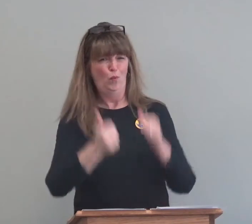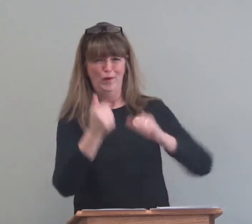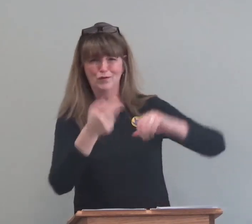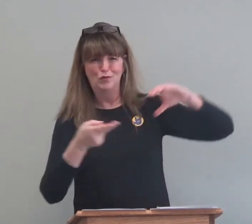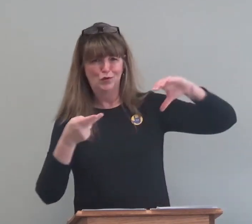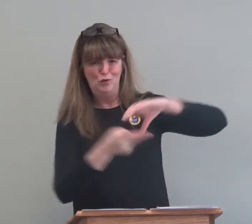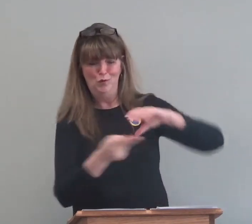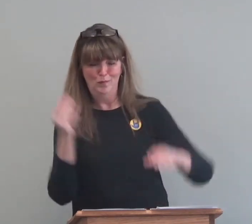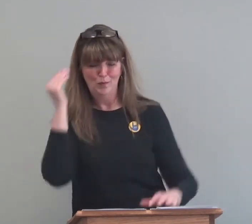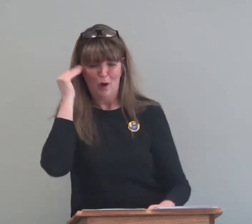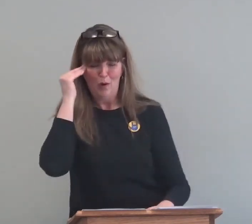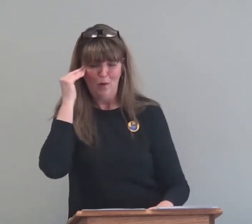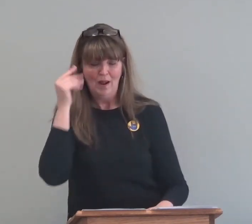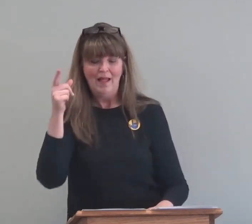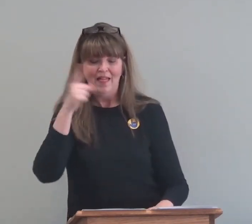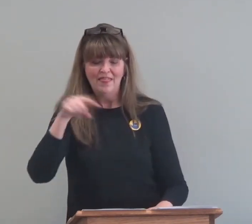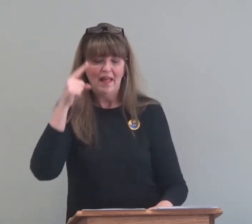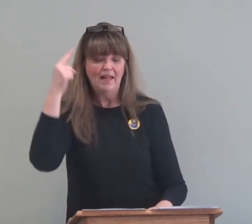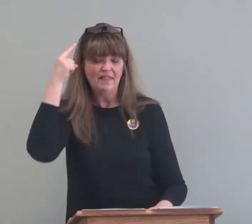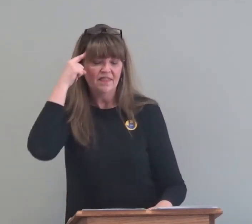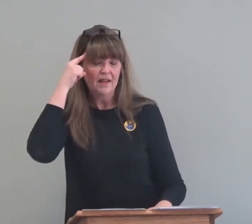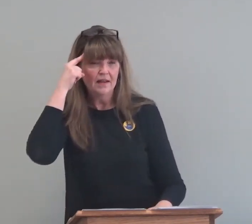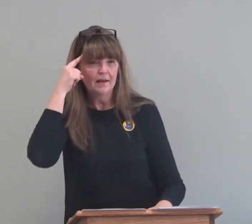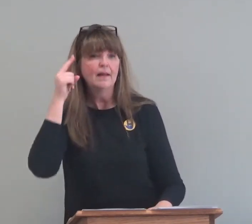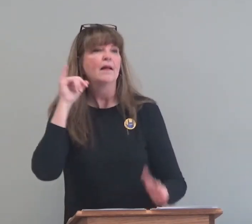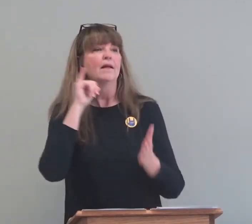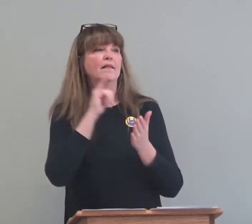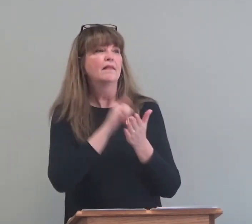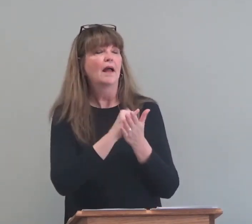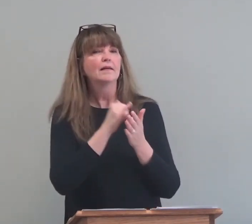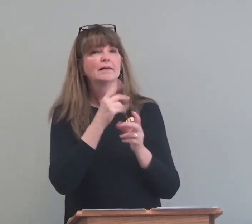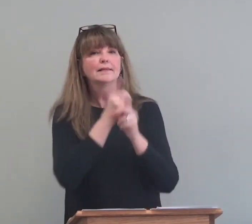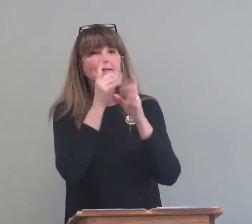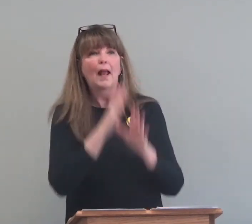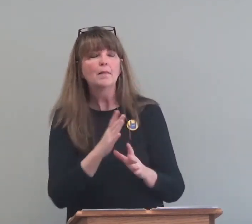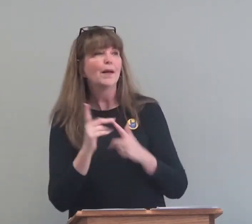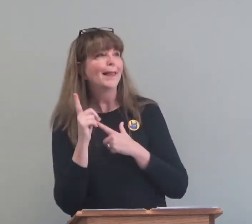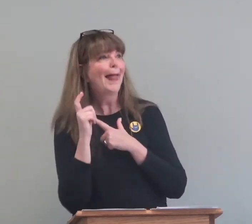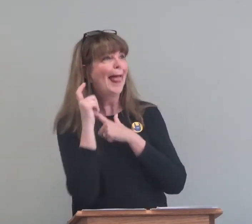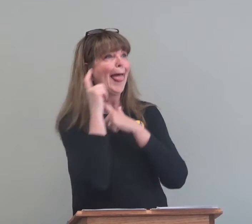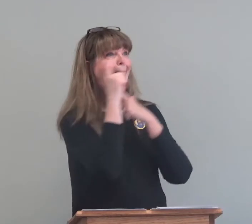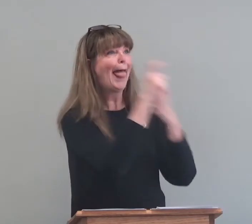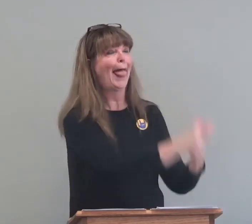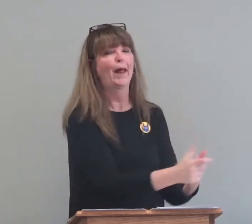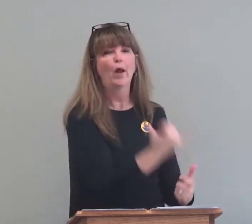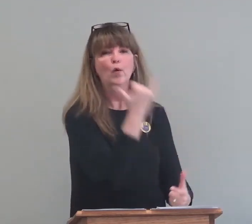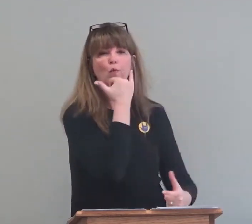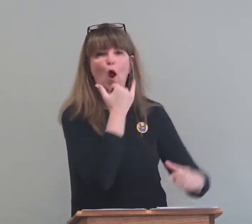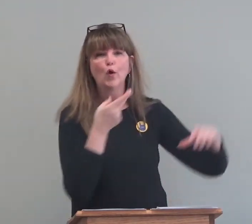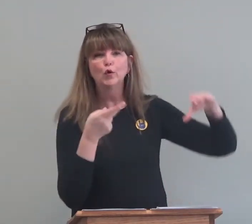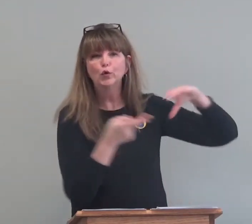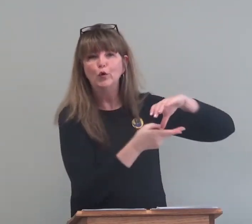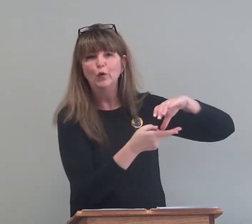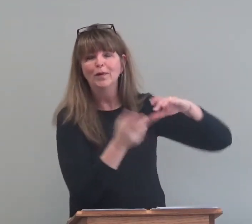tomb, and we know where that tomb was. But the thinking is some of the disciples went to the wrong